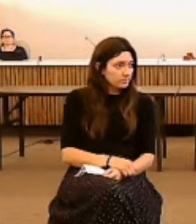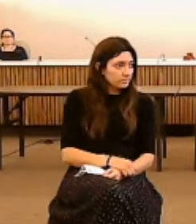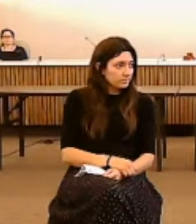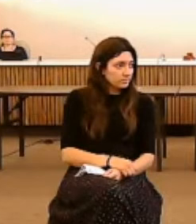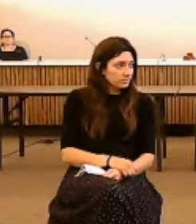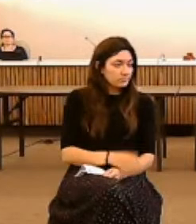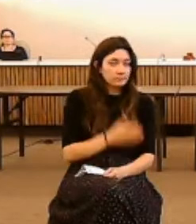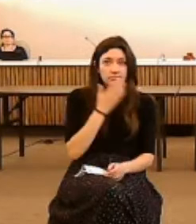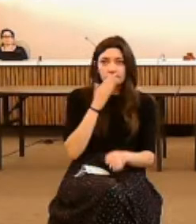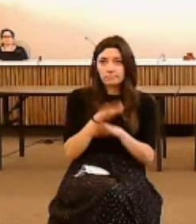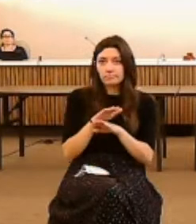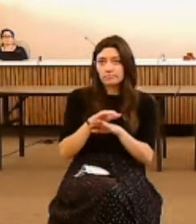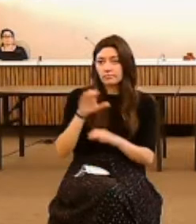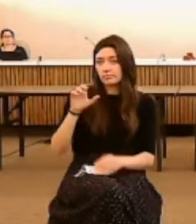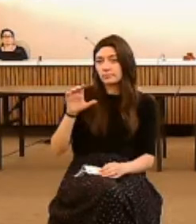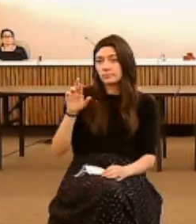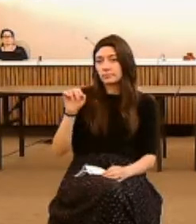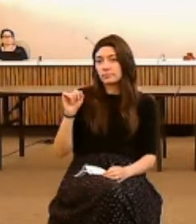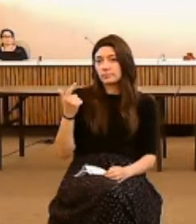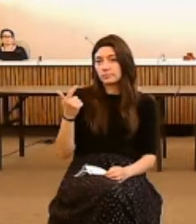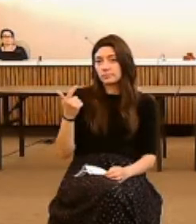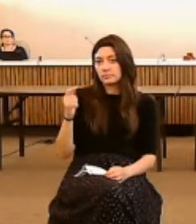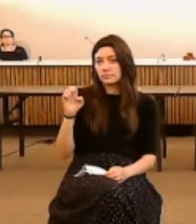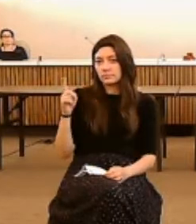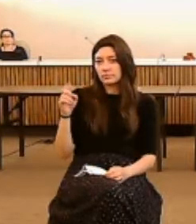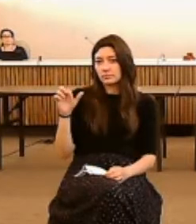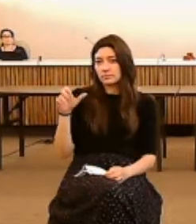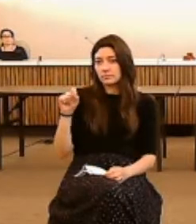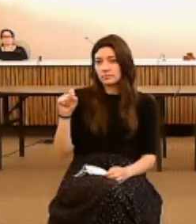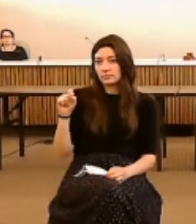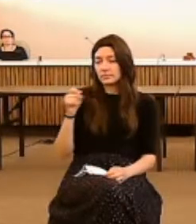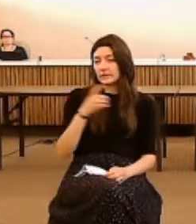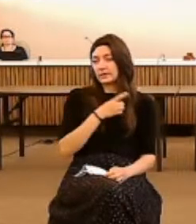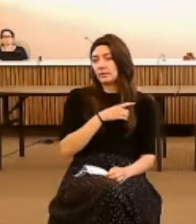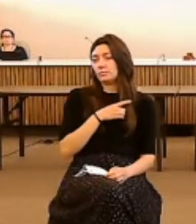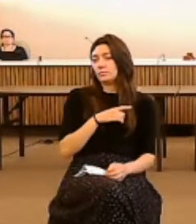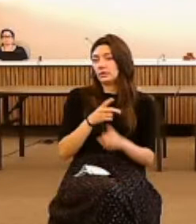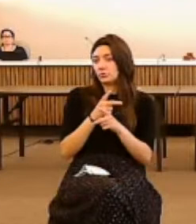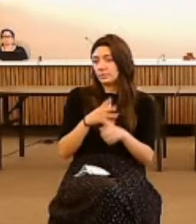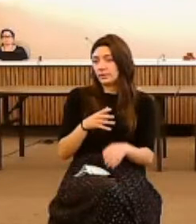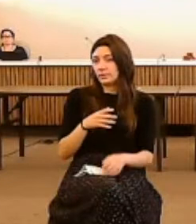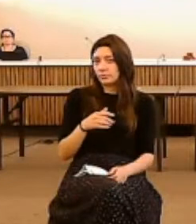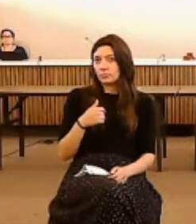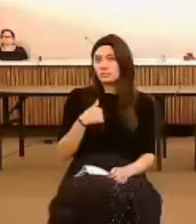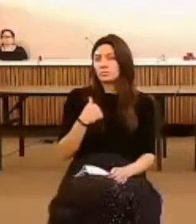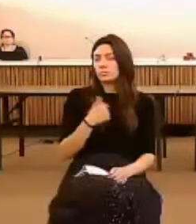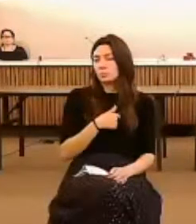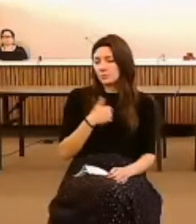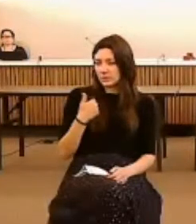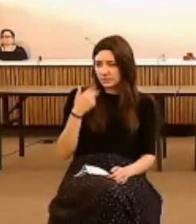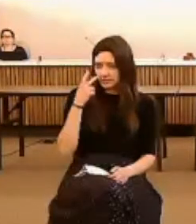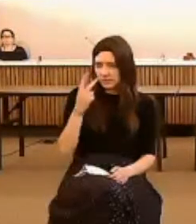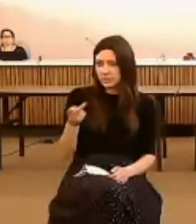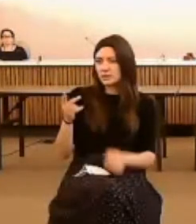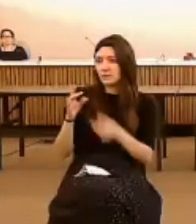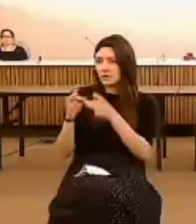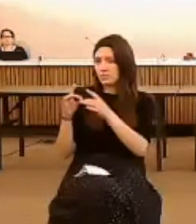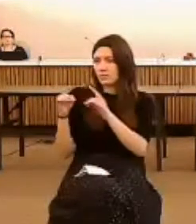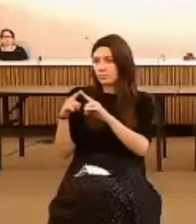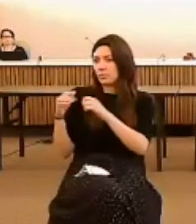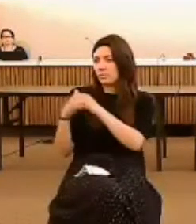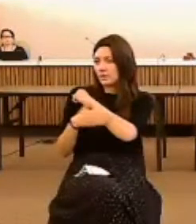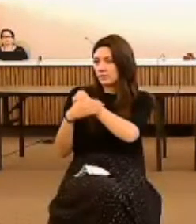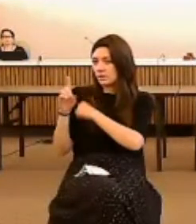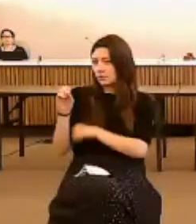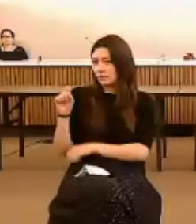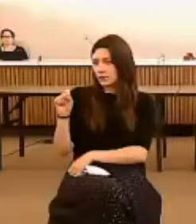Good evening, Craig Eckert, Deputy Town Supervisor. 2 comments. We know we've seen some comments already from County DOT on already redoing Middle